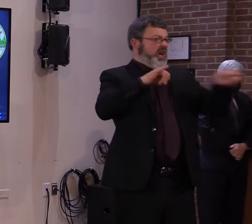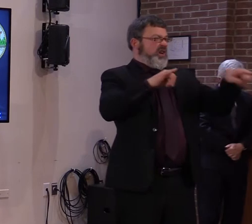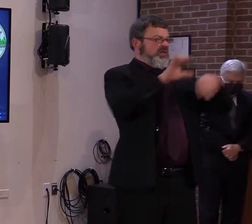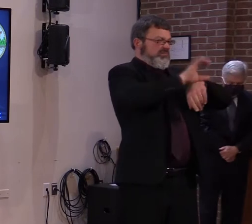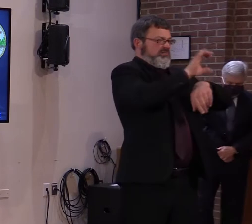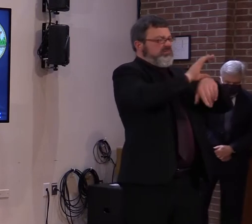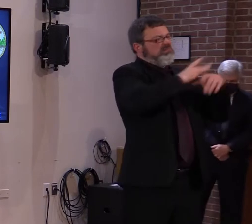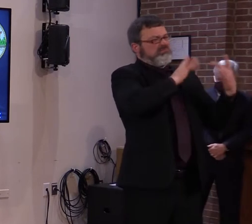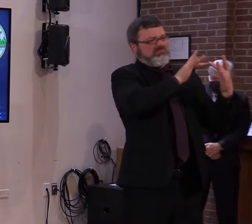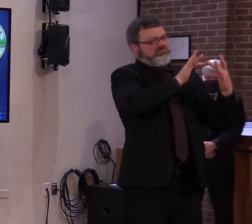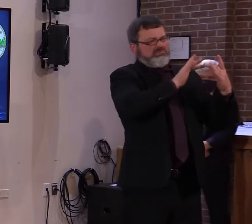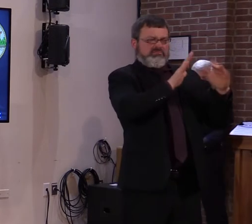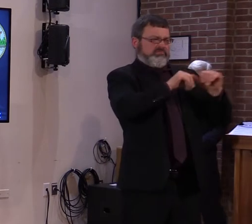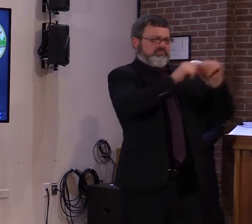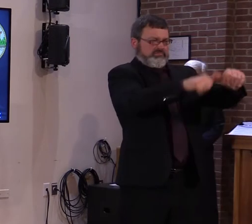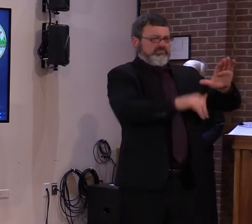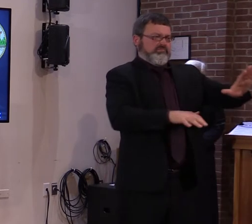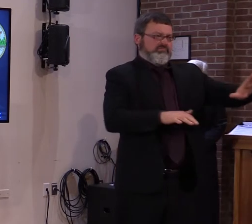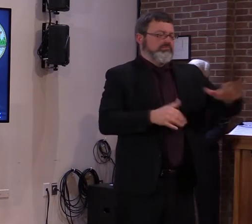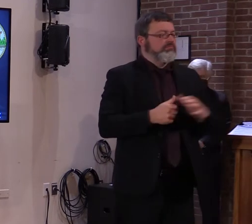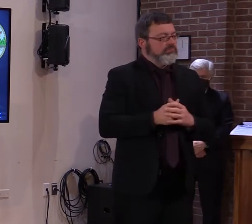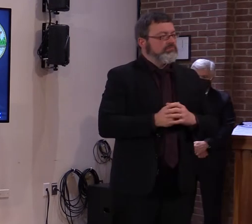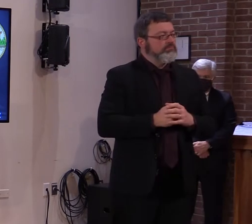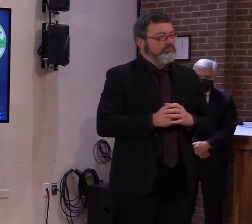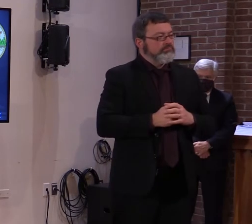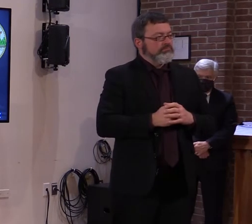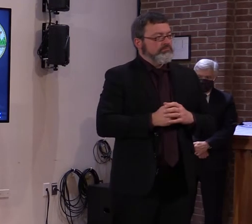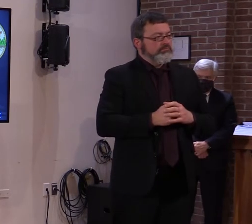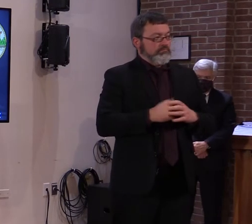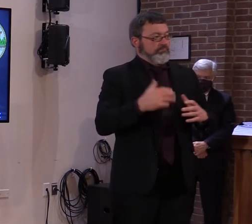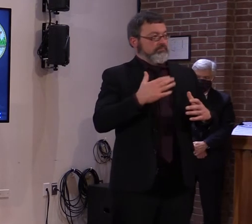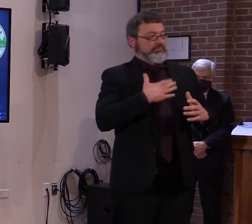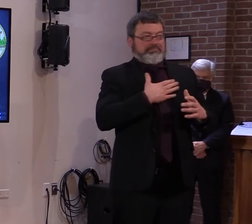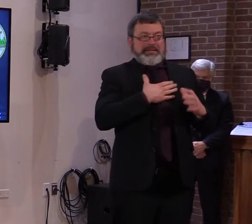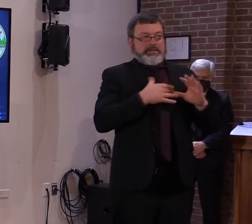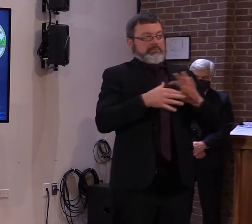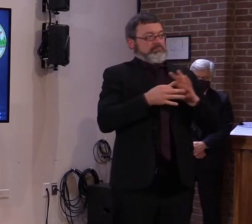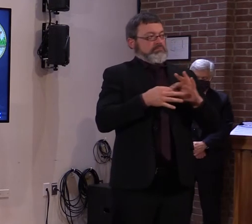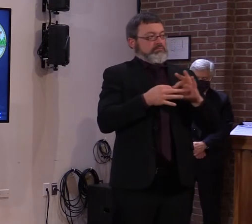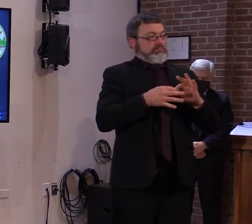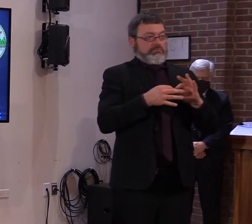That concludes my update. I'll now turn it over to Dr. Levine.